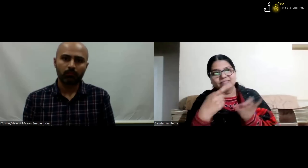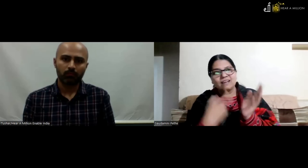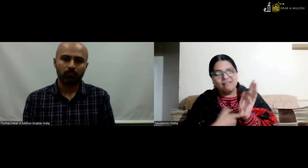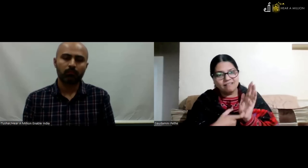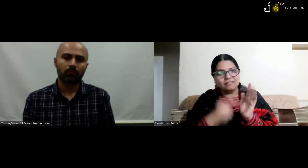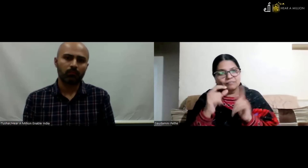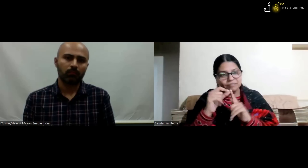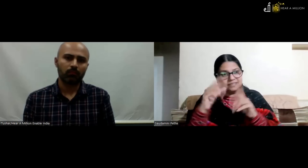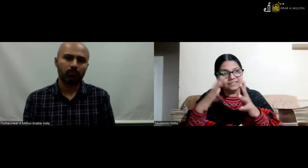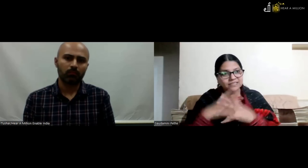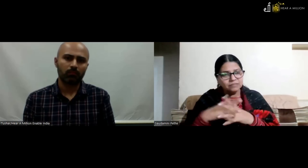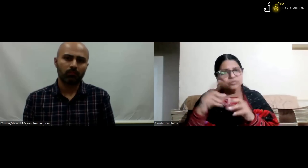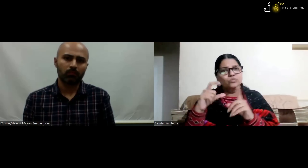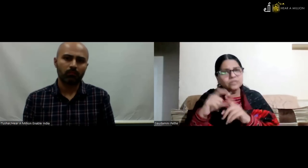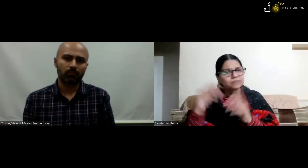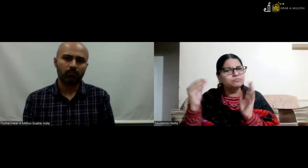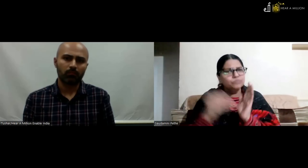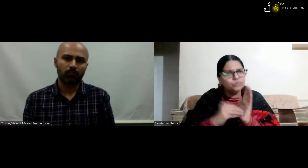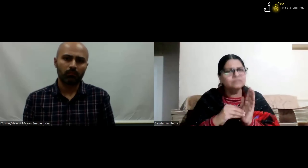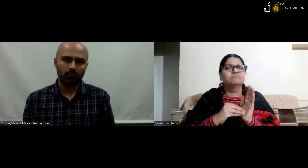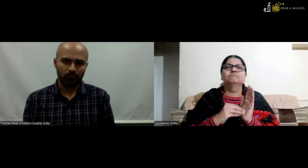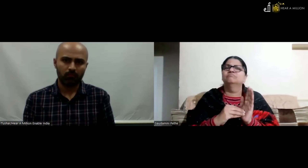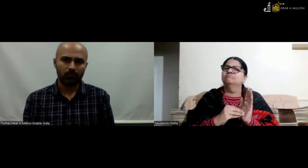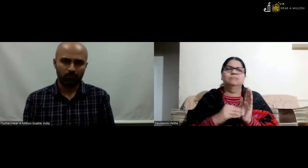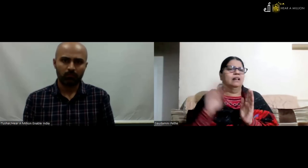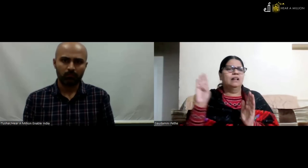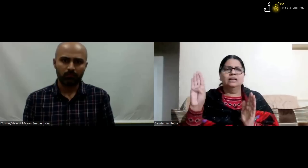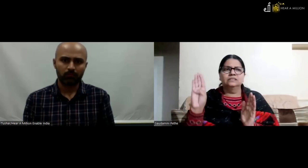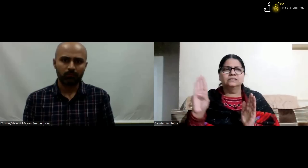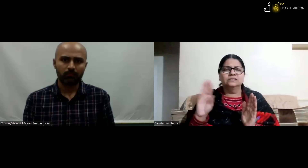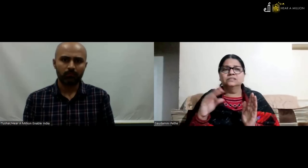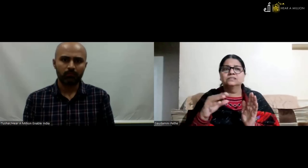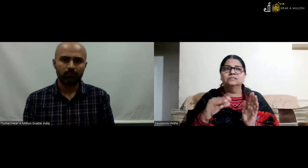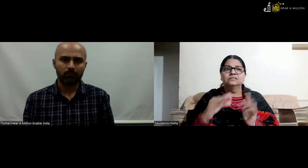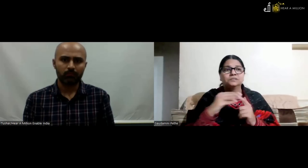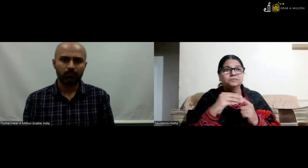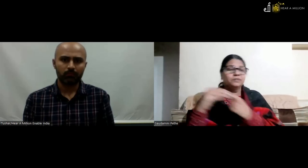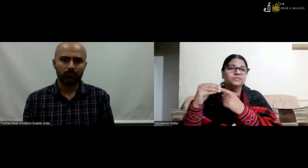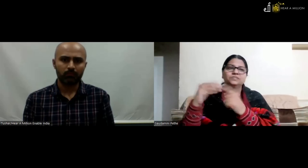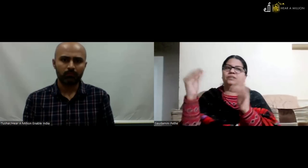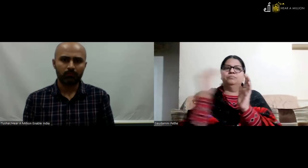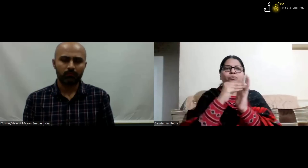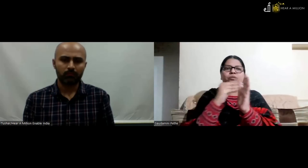done. And the second thing, in RPWD Act,